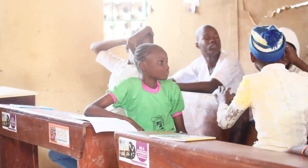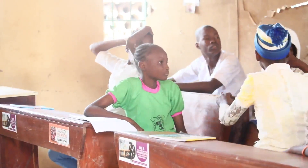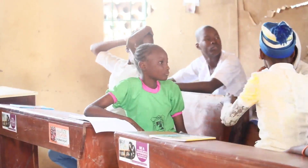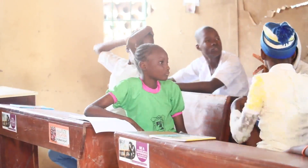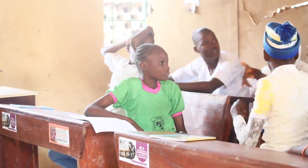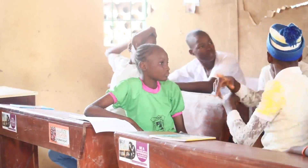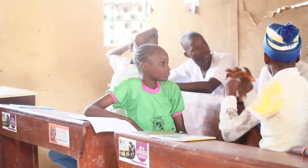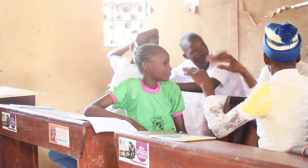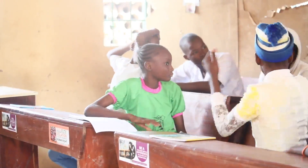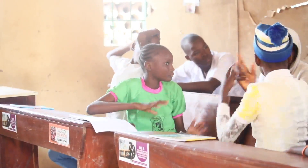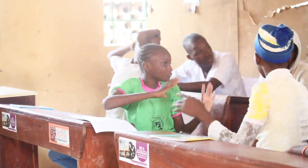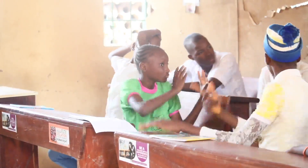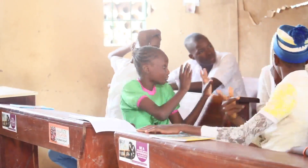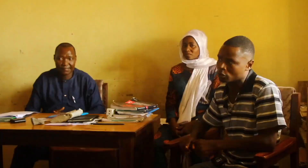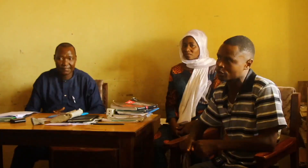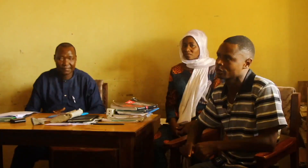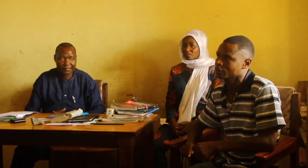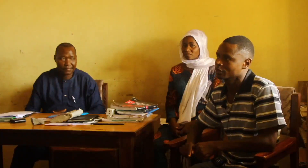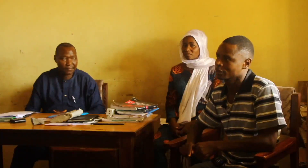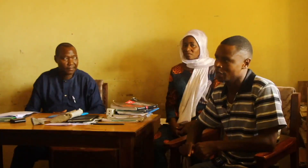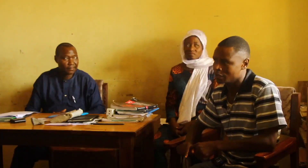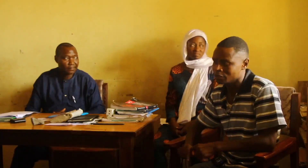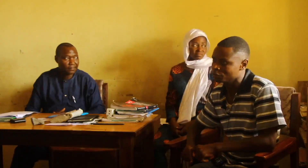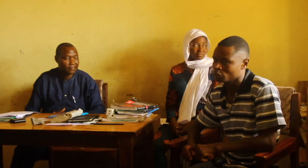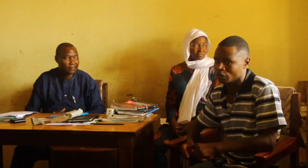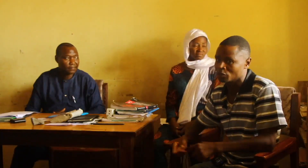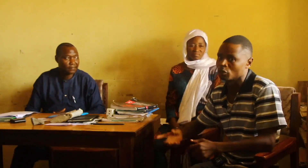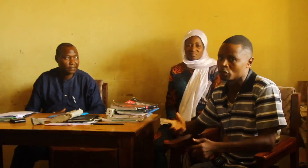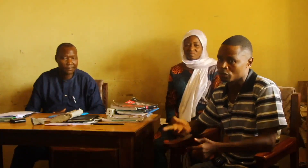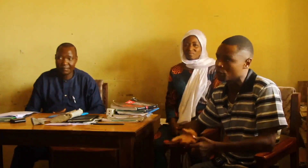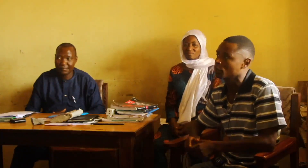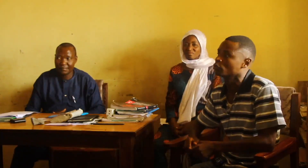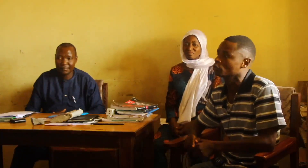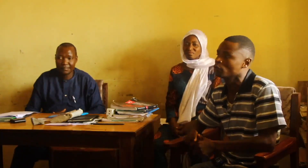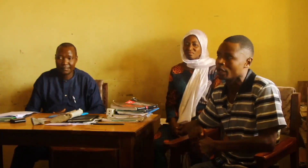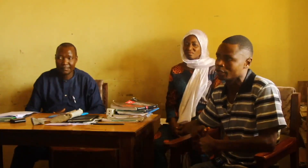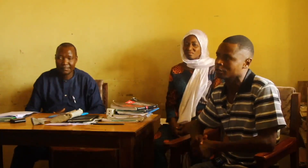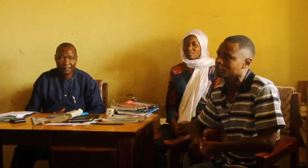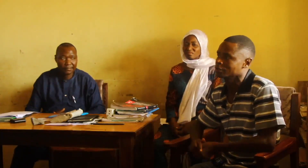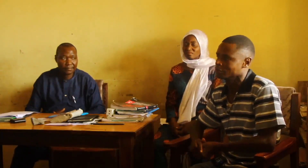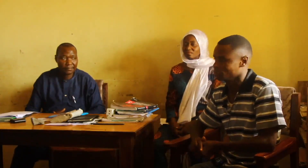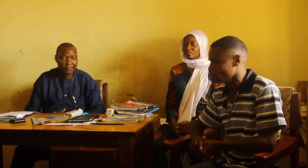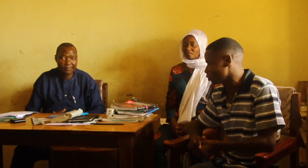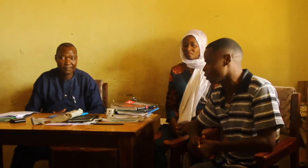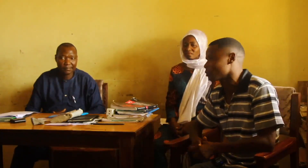for any person, they will go direct us. Anything, even to send the question to your parents to do anything, it goes with us.